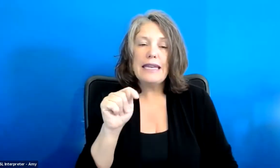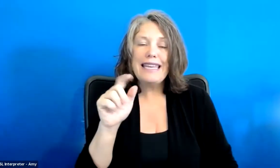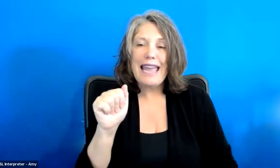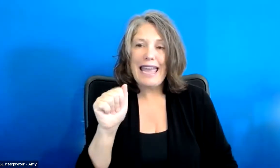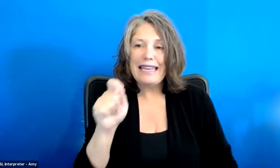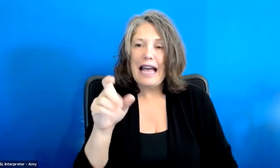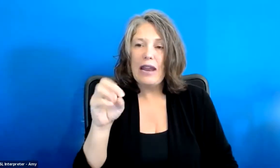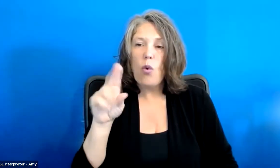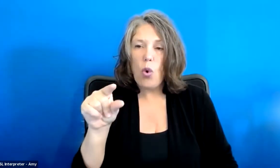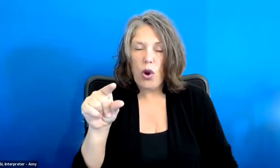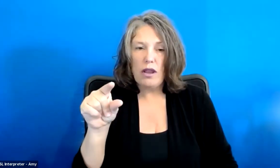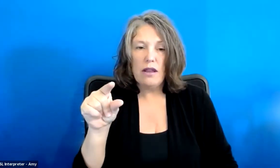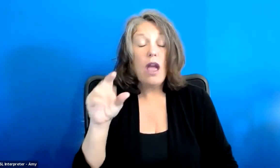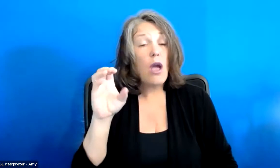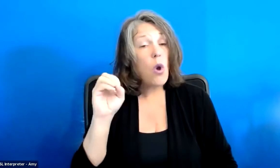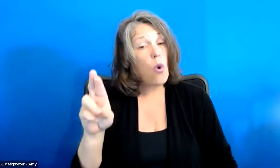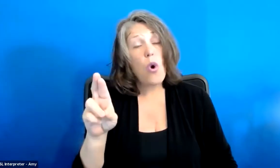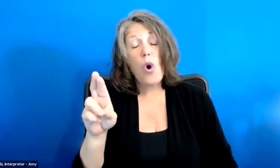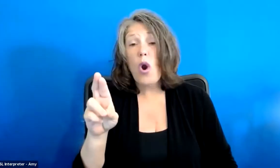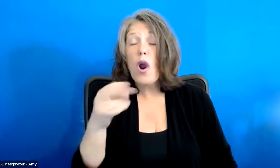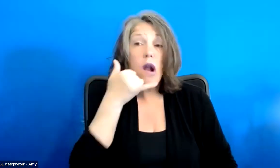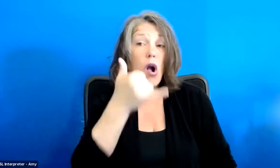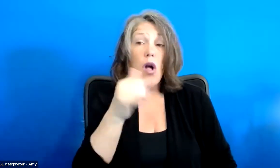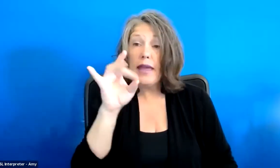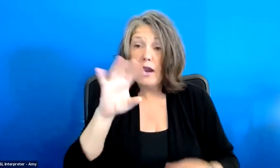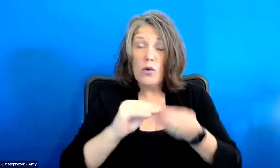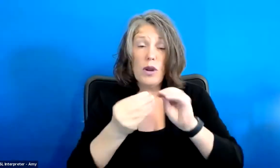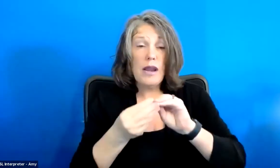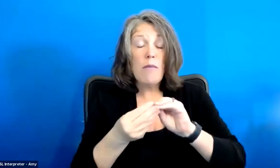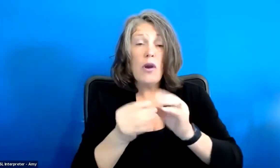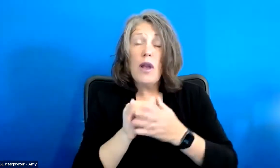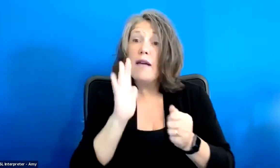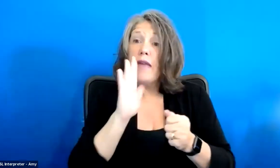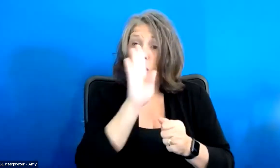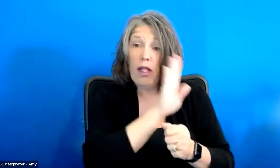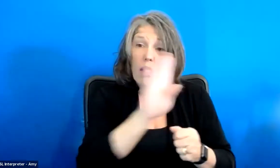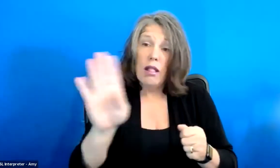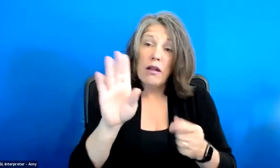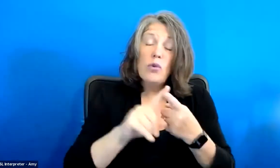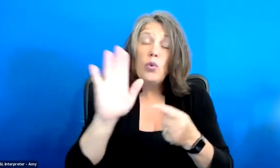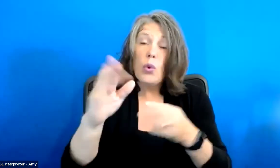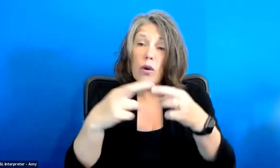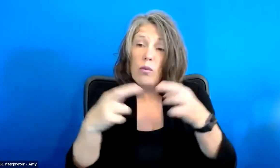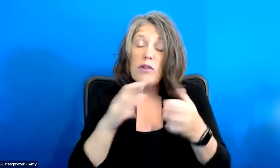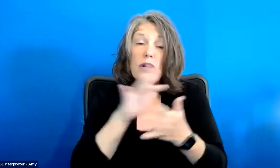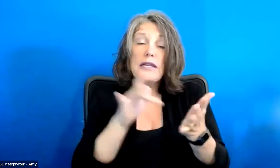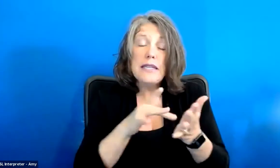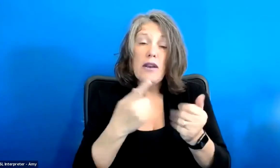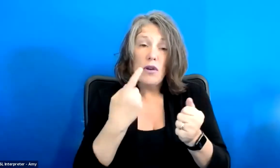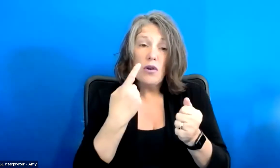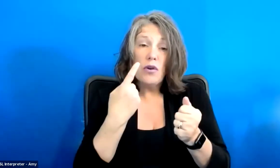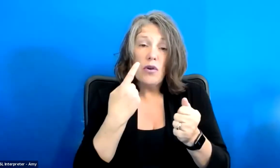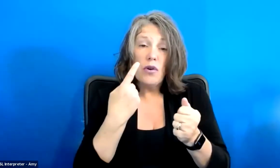adata.org or call the 800 number and it will direct you to your regional center of